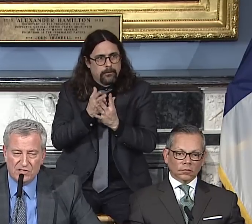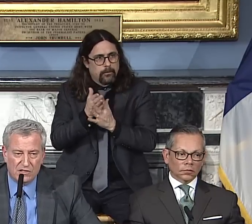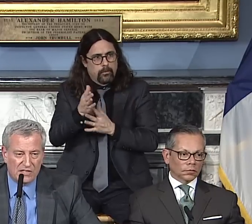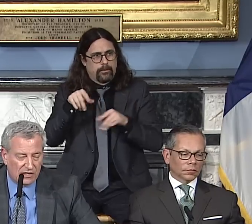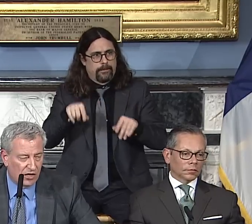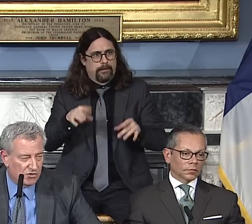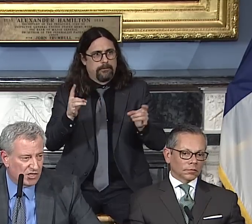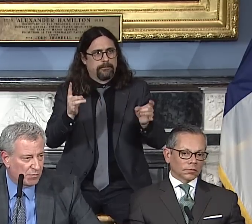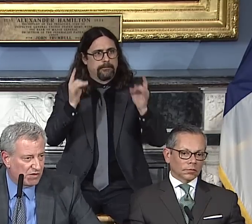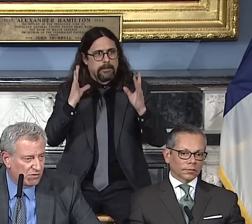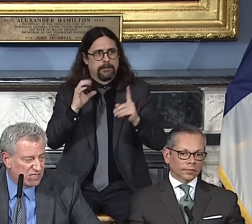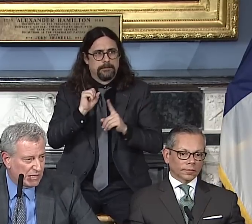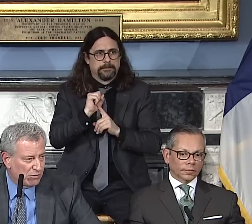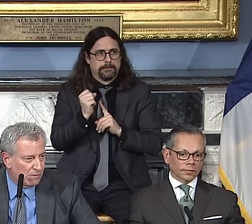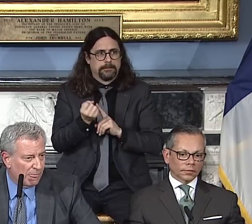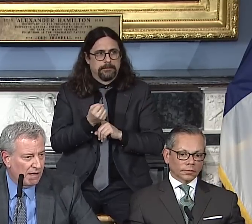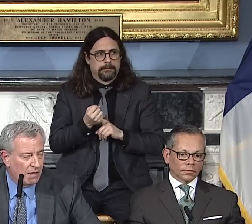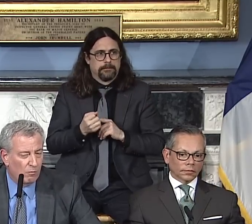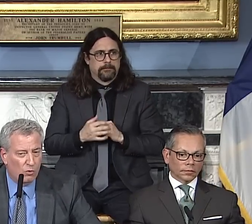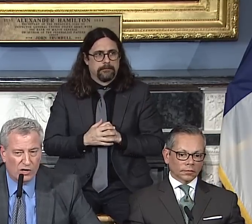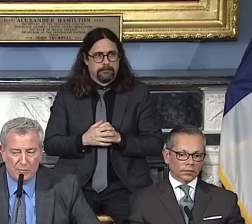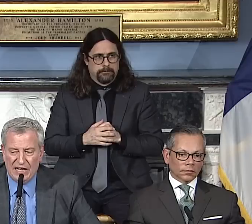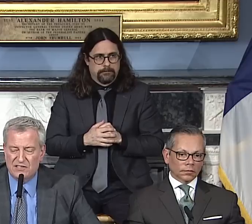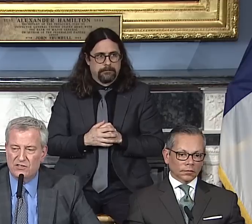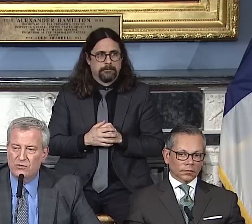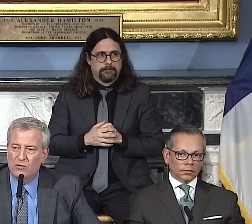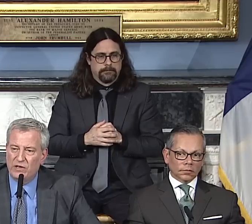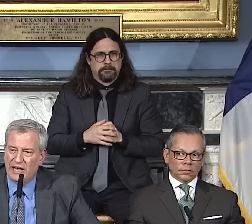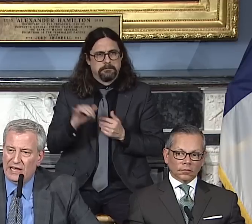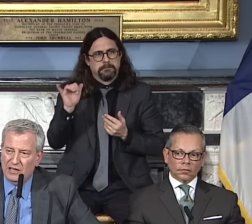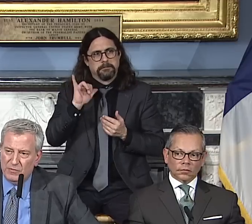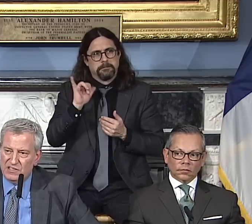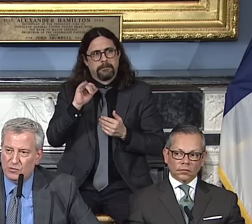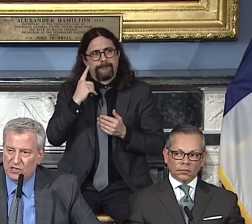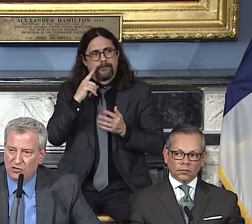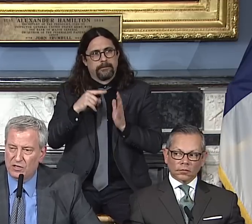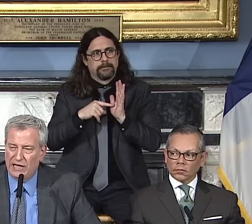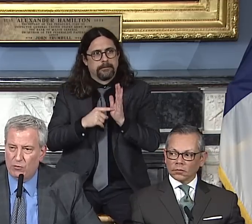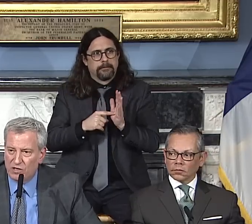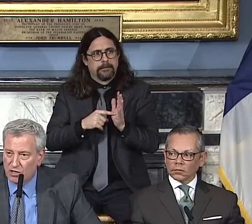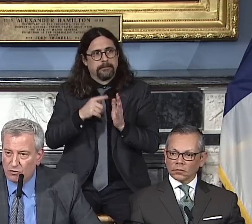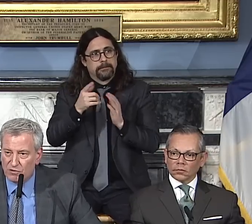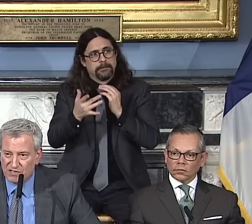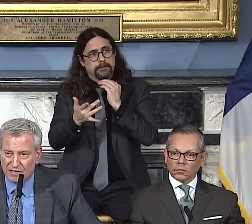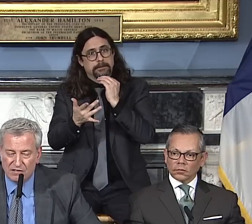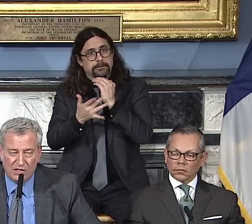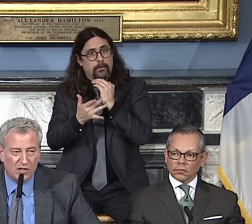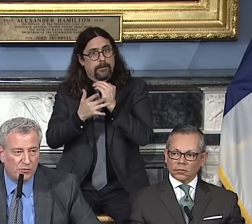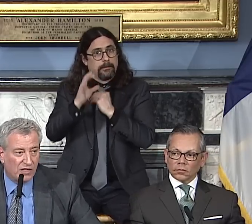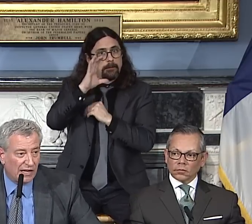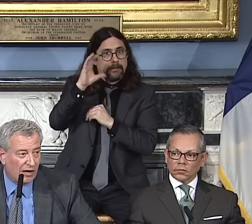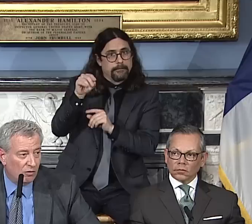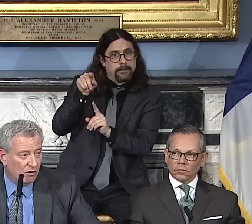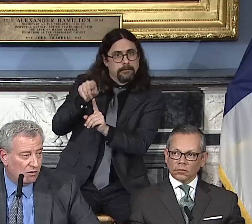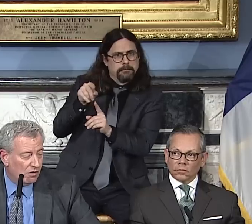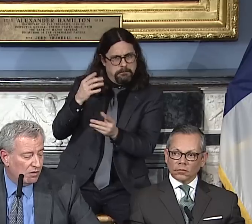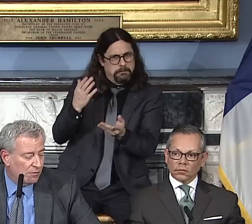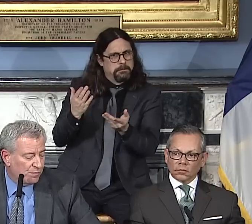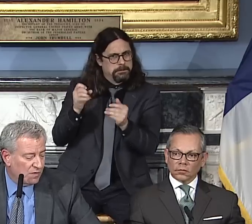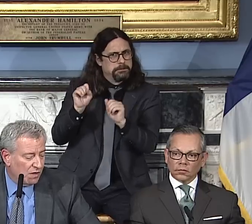obviously if it's a technology company, for example, more capacity to do that, we had companies that were literally at 100% telecommuting